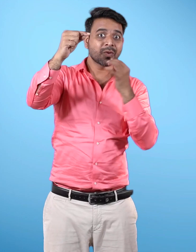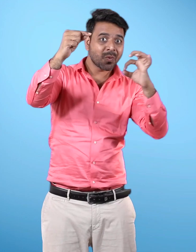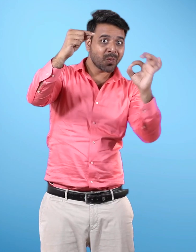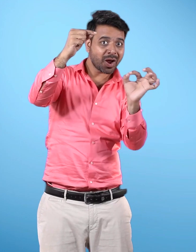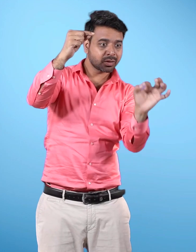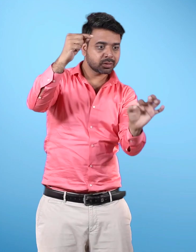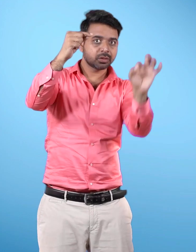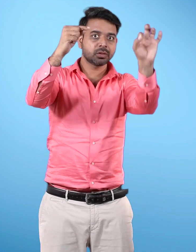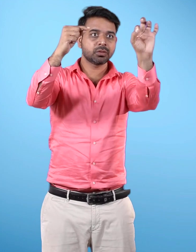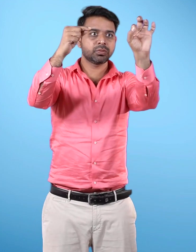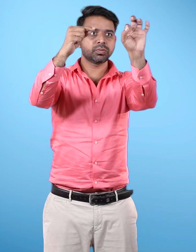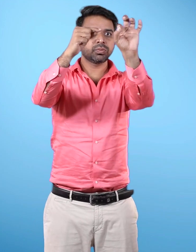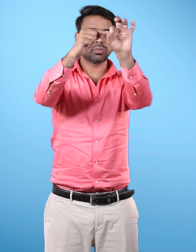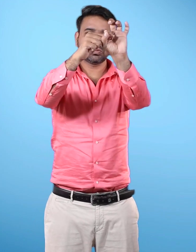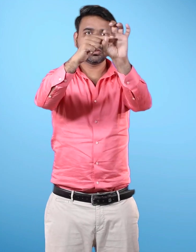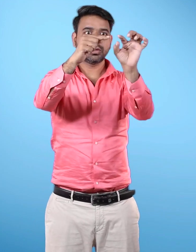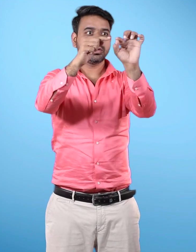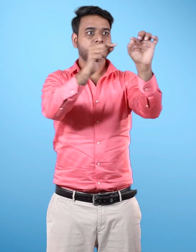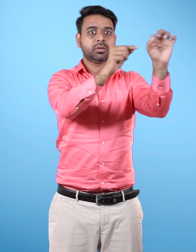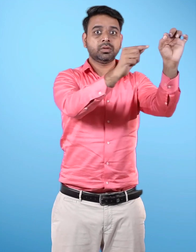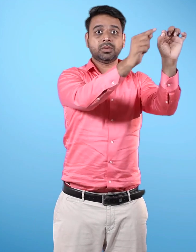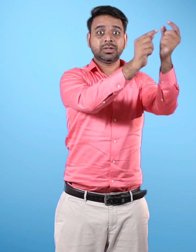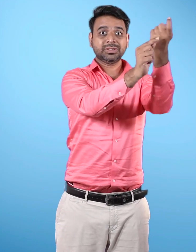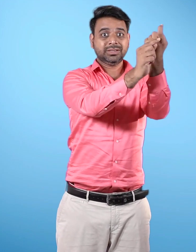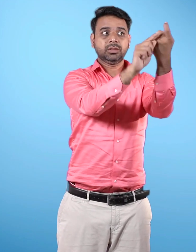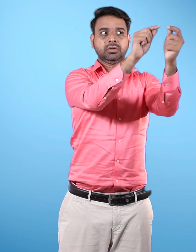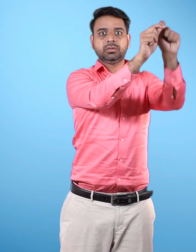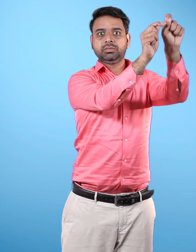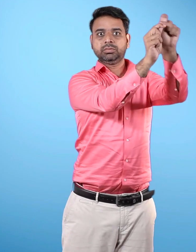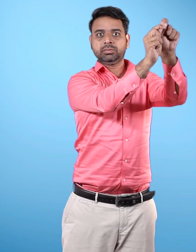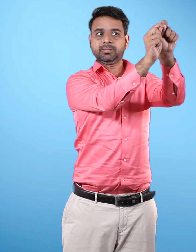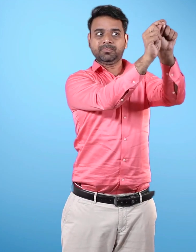cell. Connect the other terminal of the cell to the key with a wire.